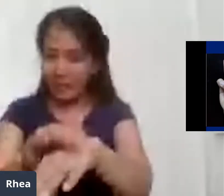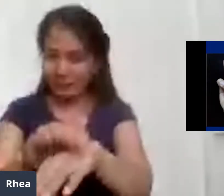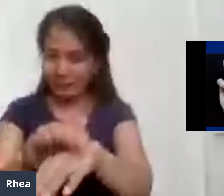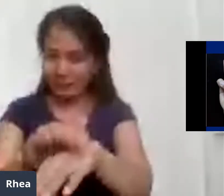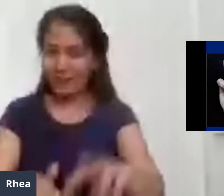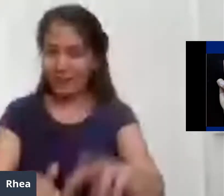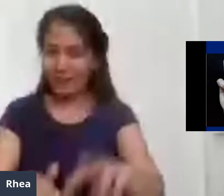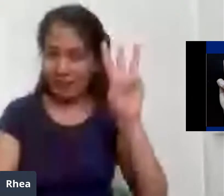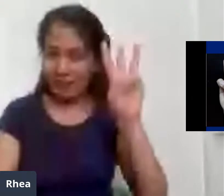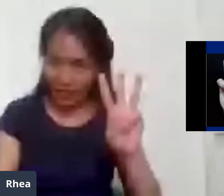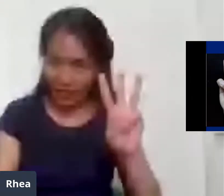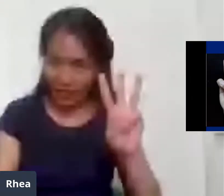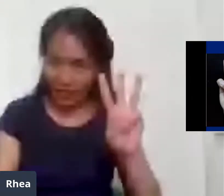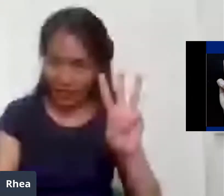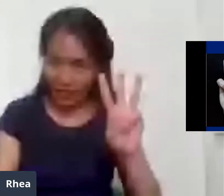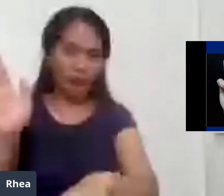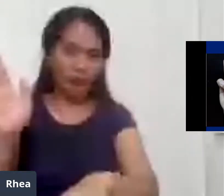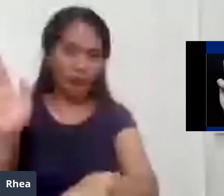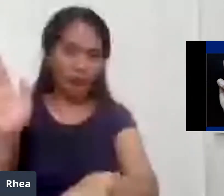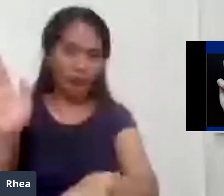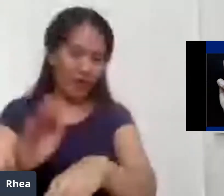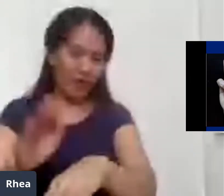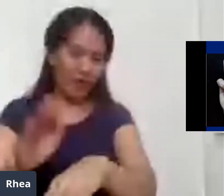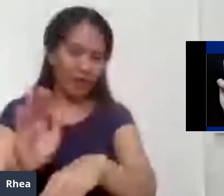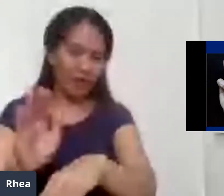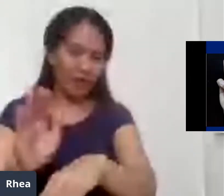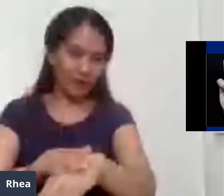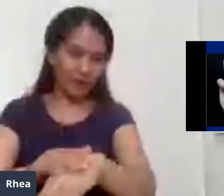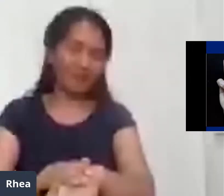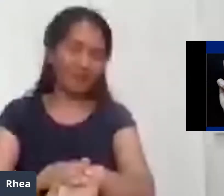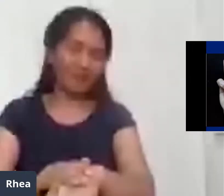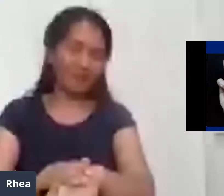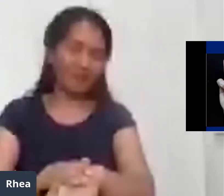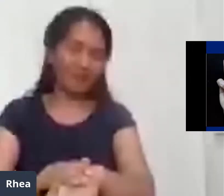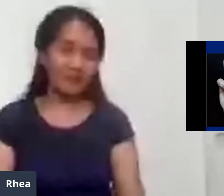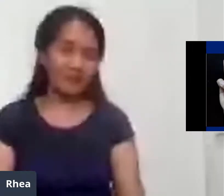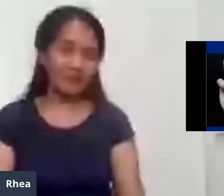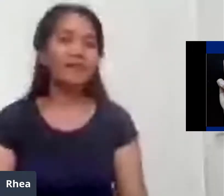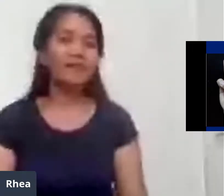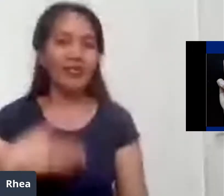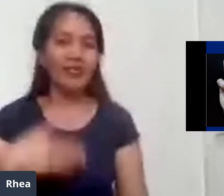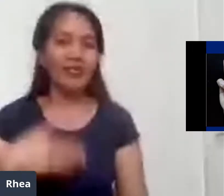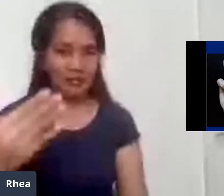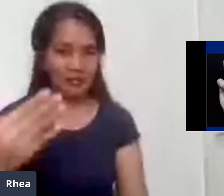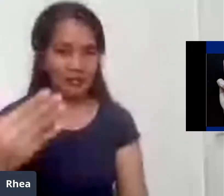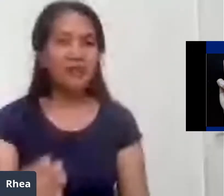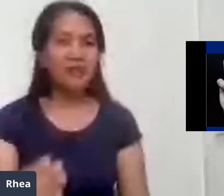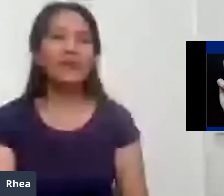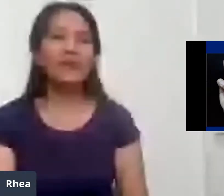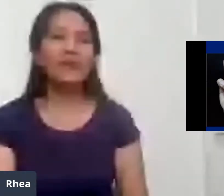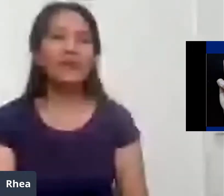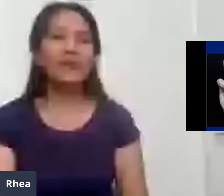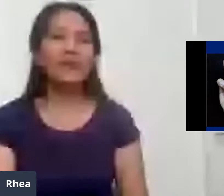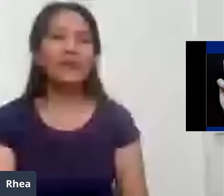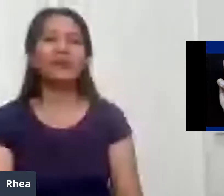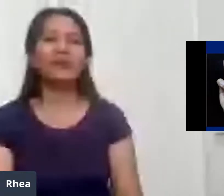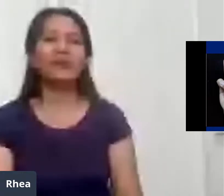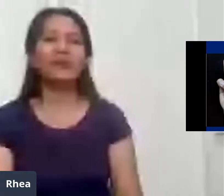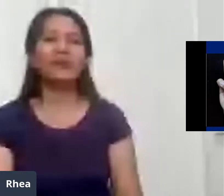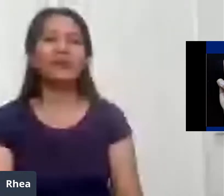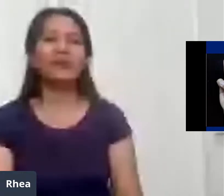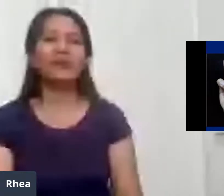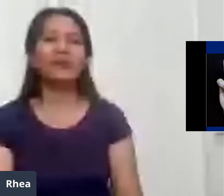warn. W, warn. Okay po? Next, we